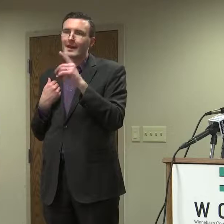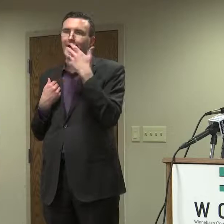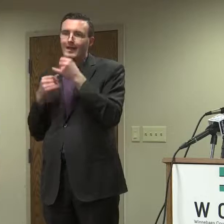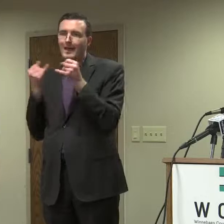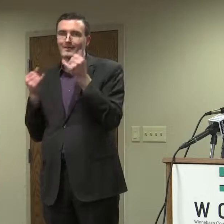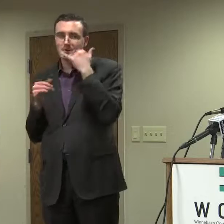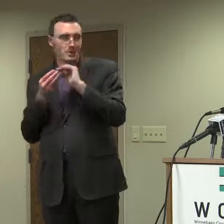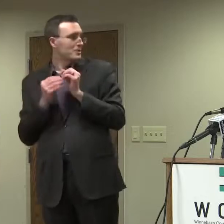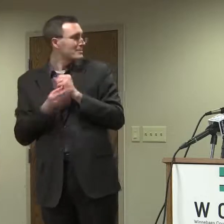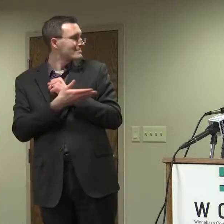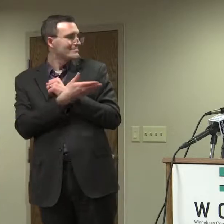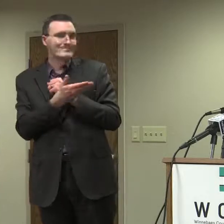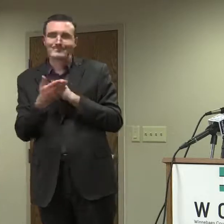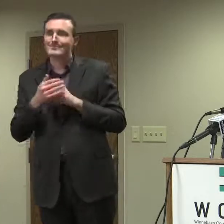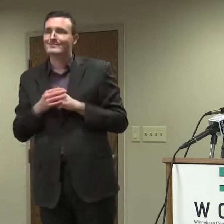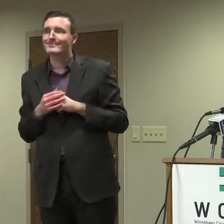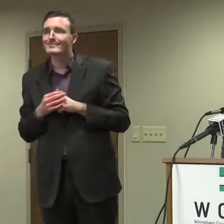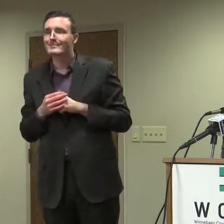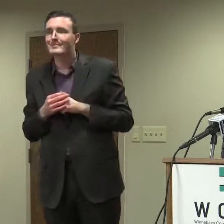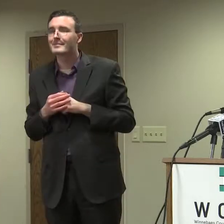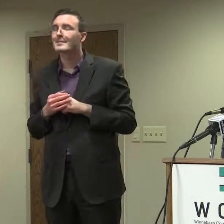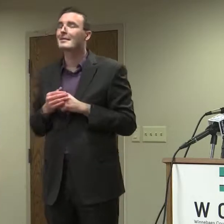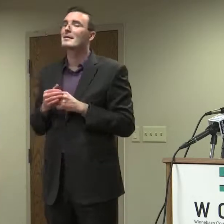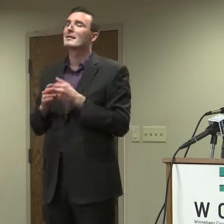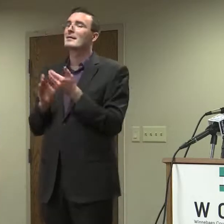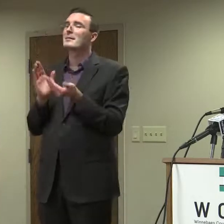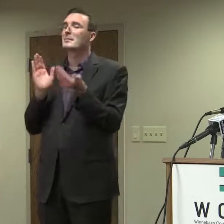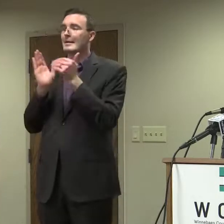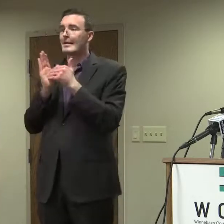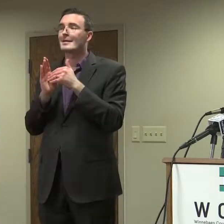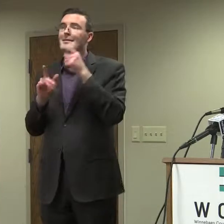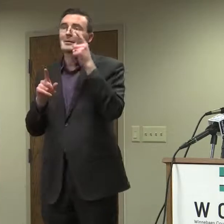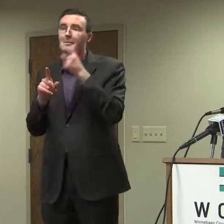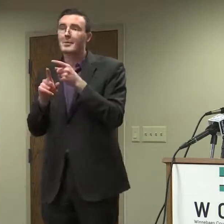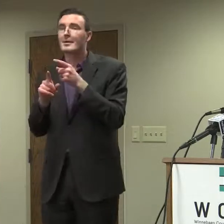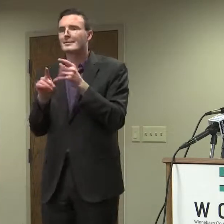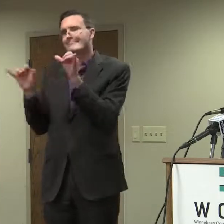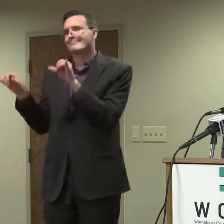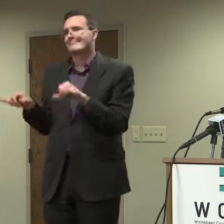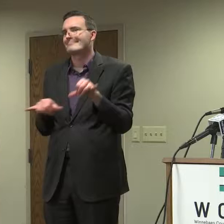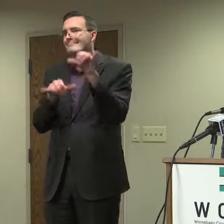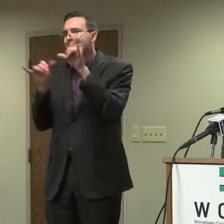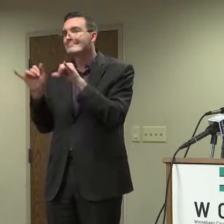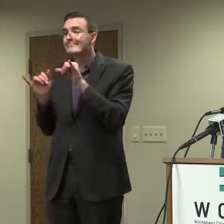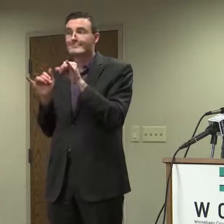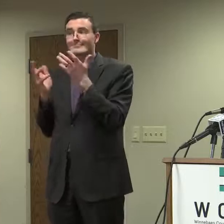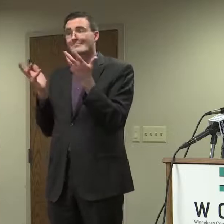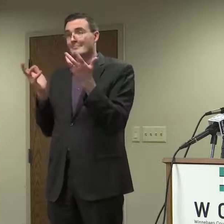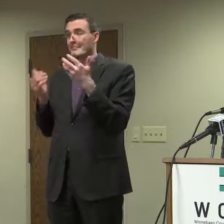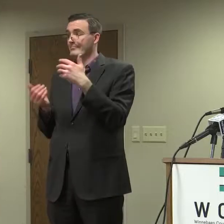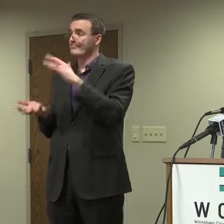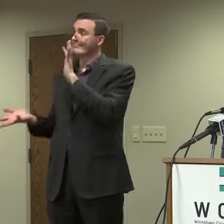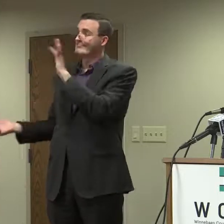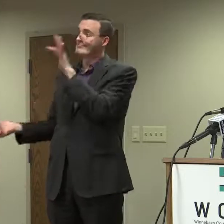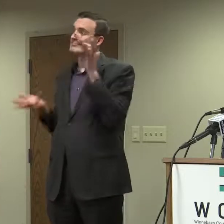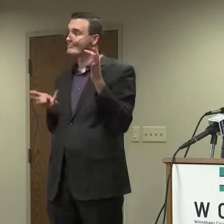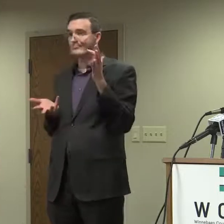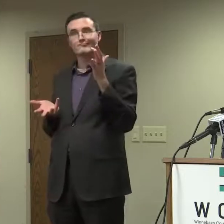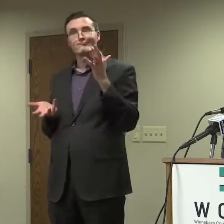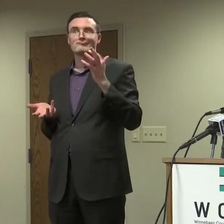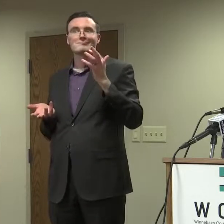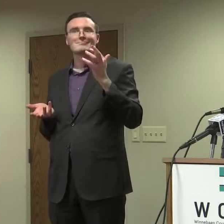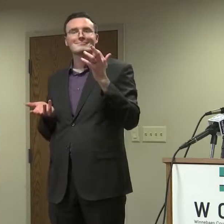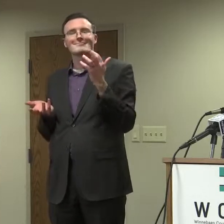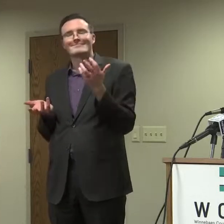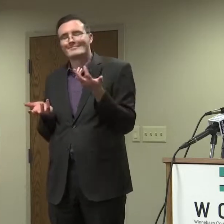But I really, you know, again, if we are, I want to come back to, like everything else, resources are not unlimited. So if